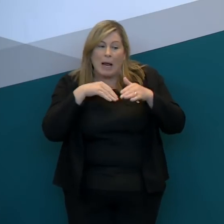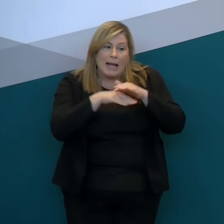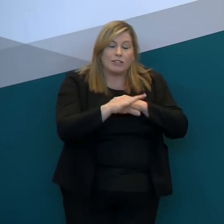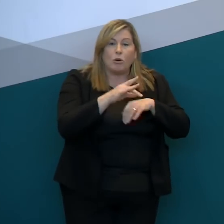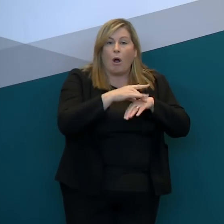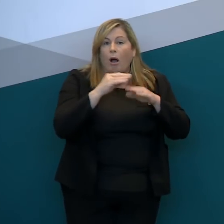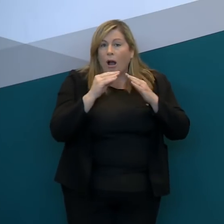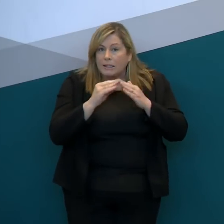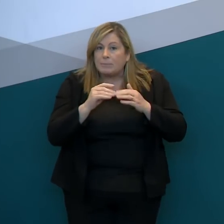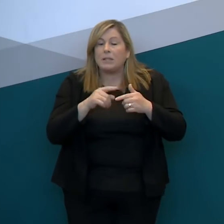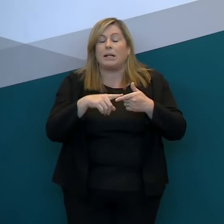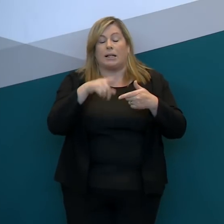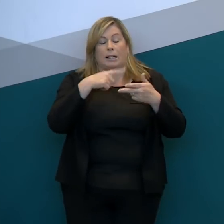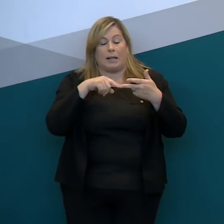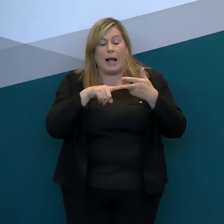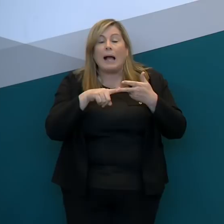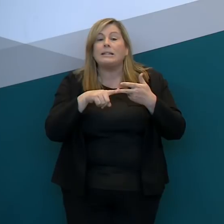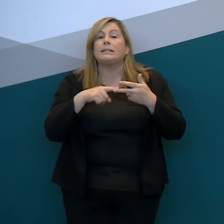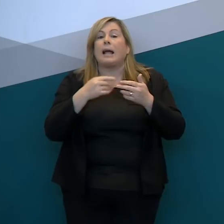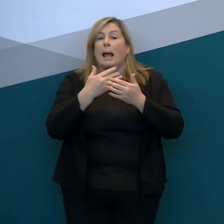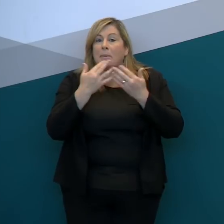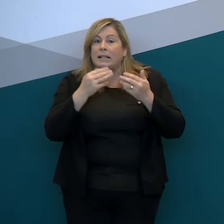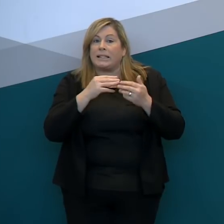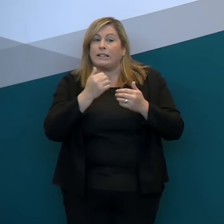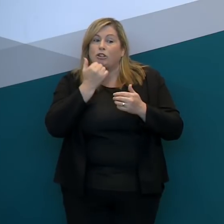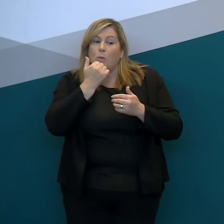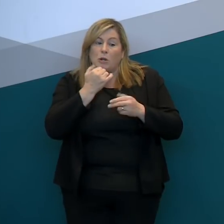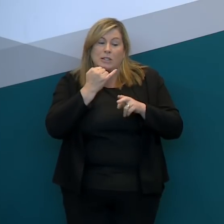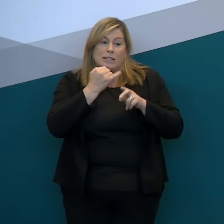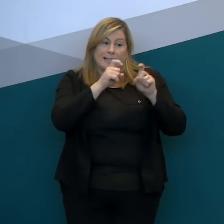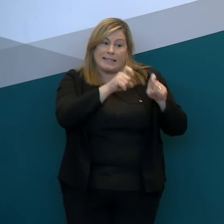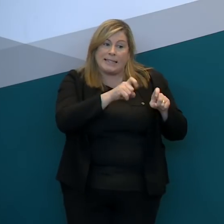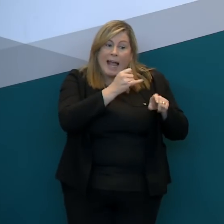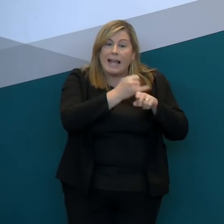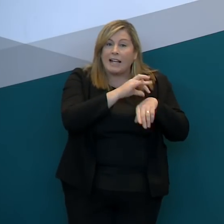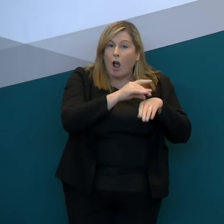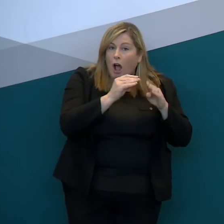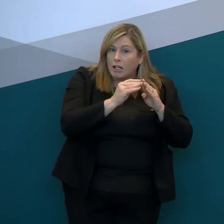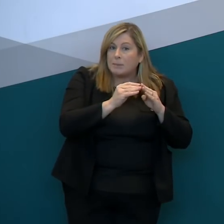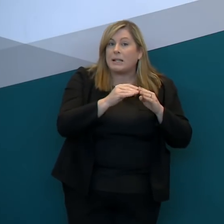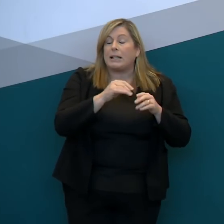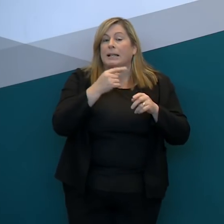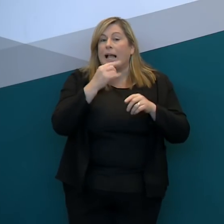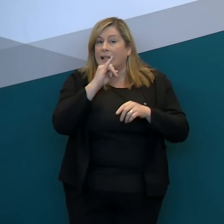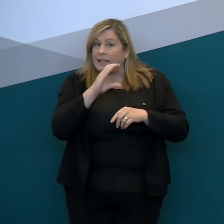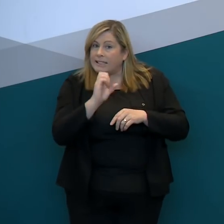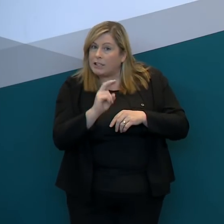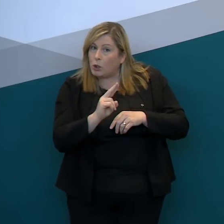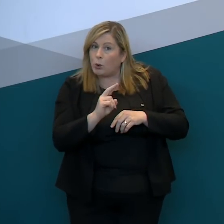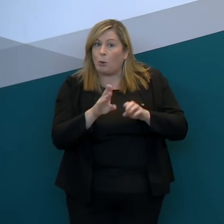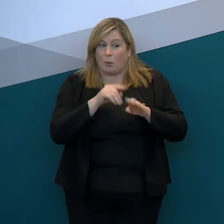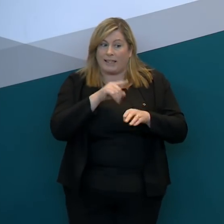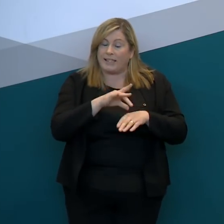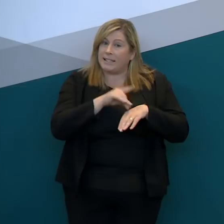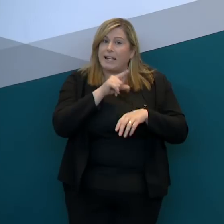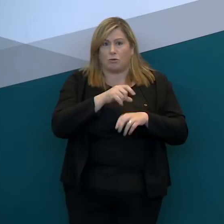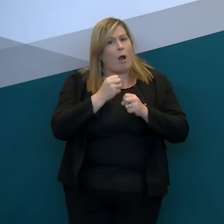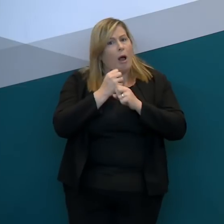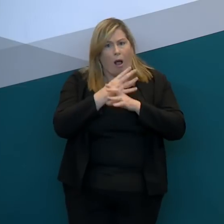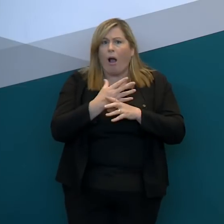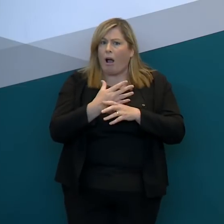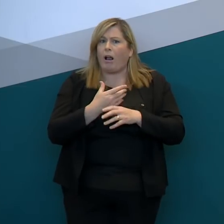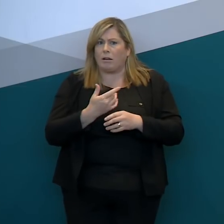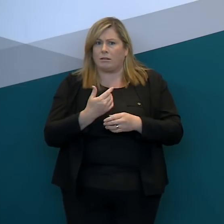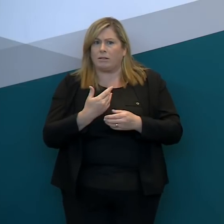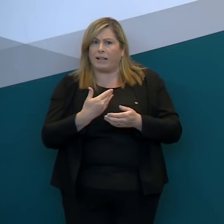a continuing presence of people in both hospital and ICU settings with this disease. And we will want to see,